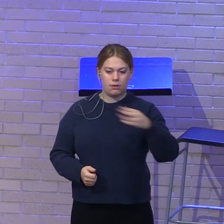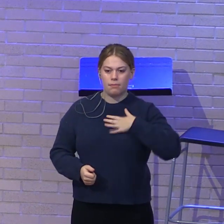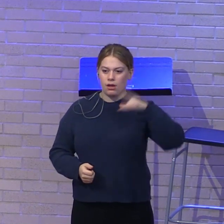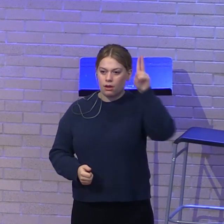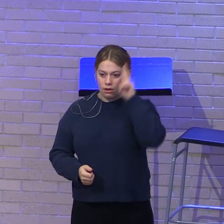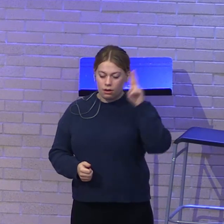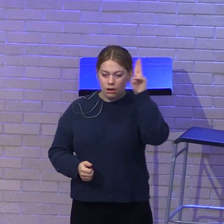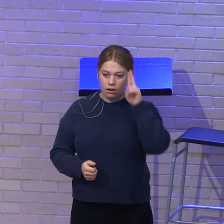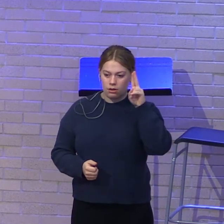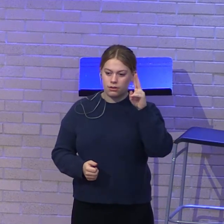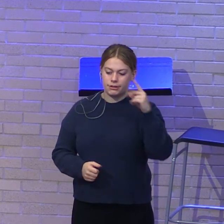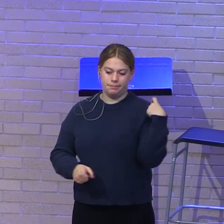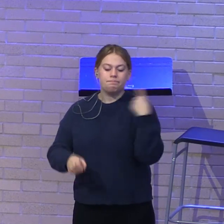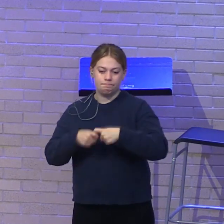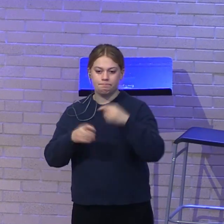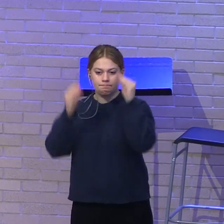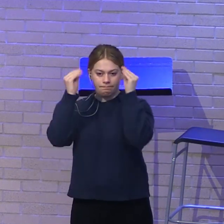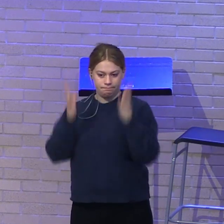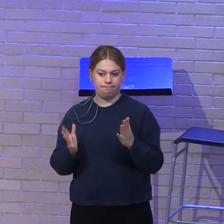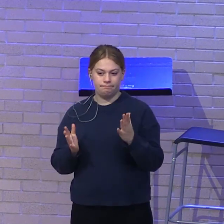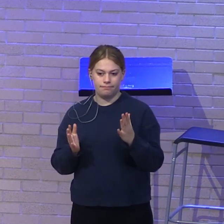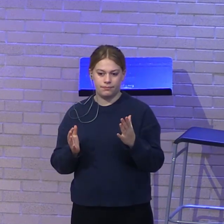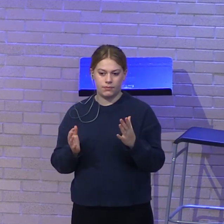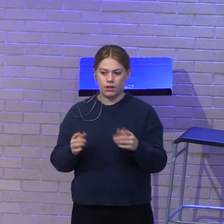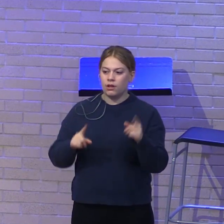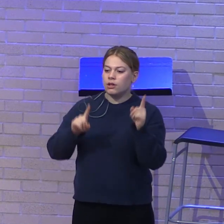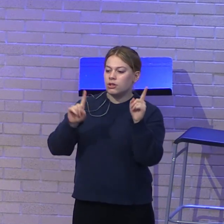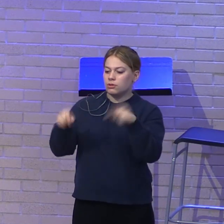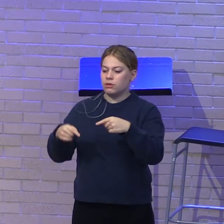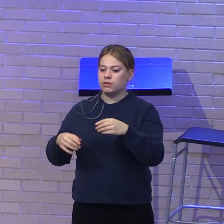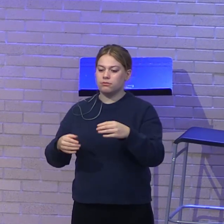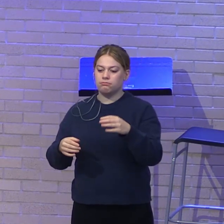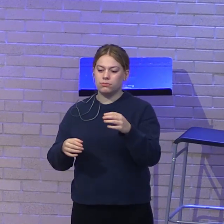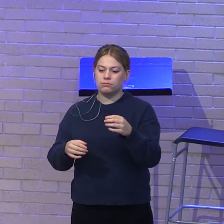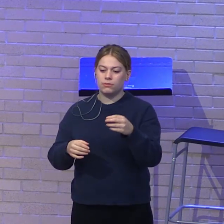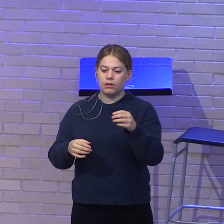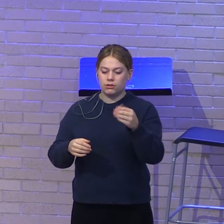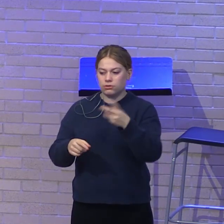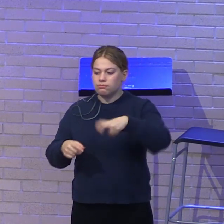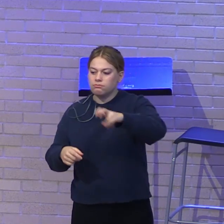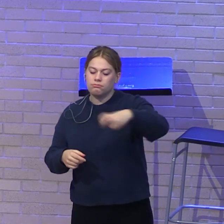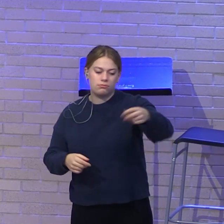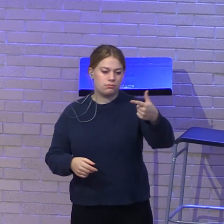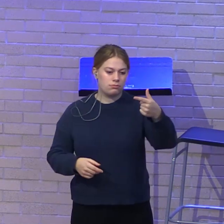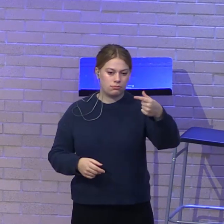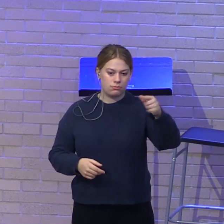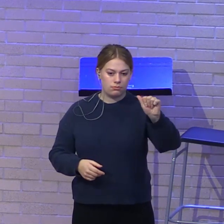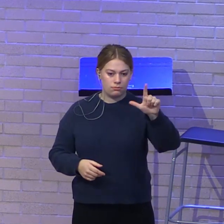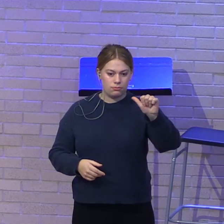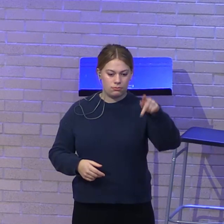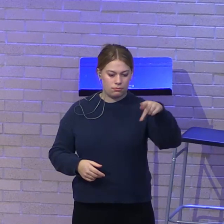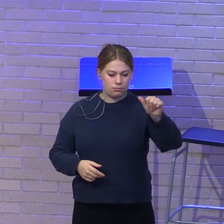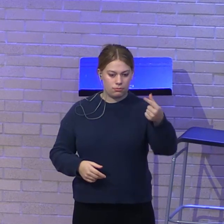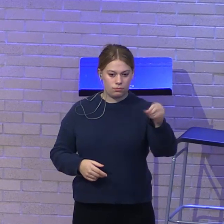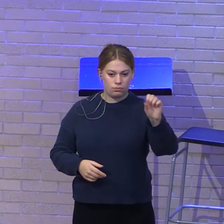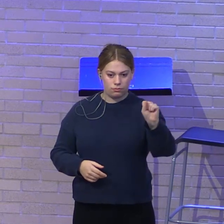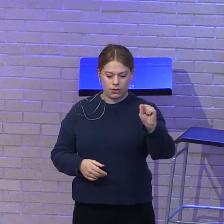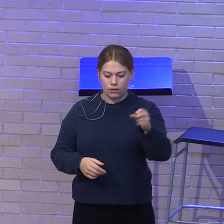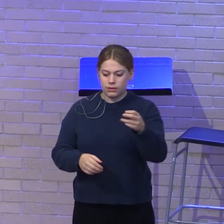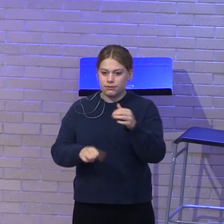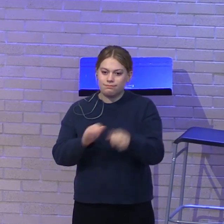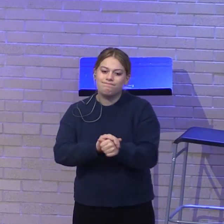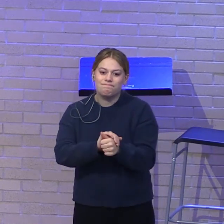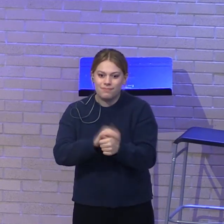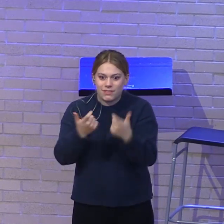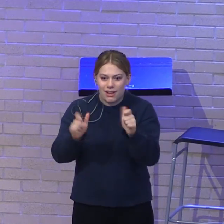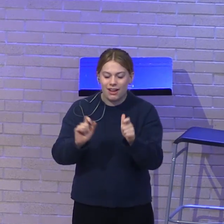a group of his students and family down to Ecuador, where the Galapagos are located. I begged my family to let me go, and once again they made me a